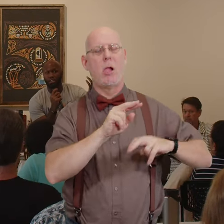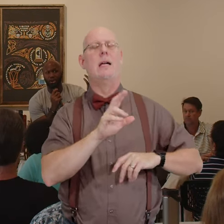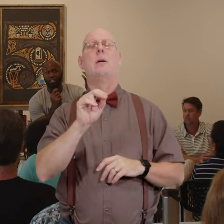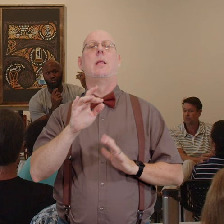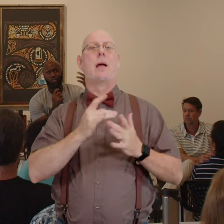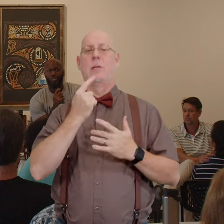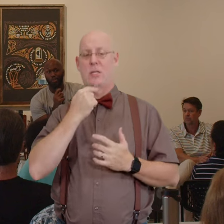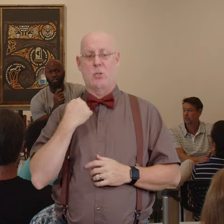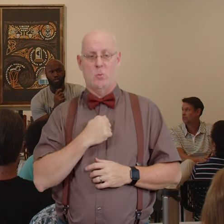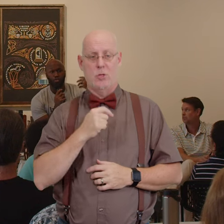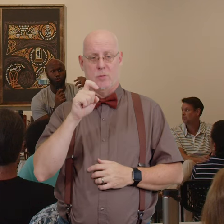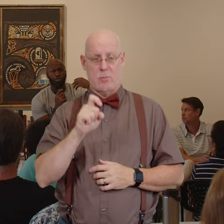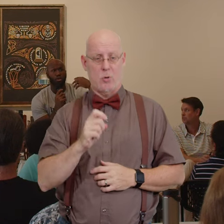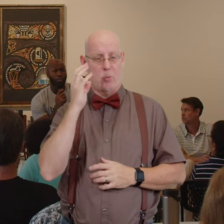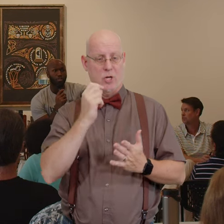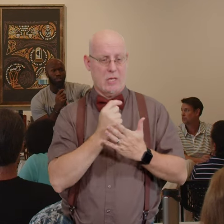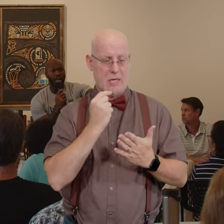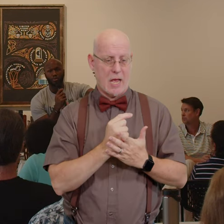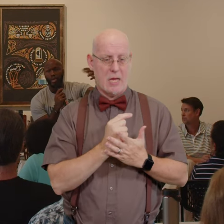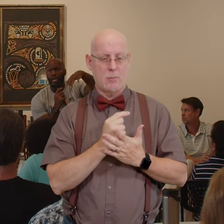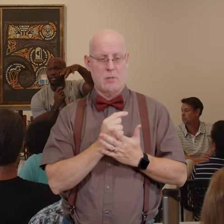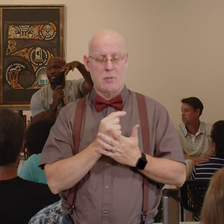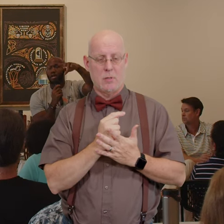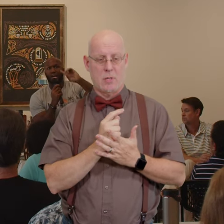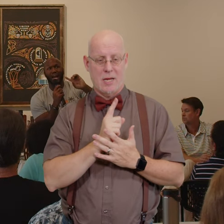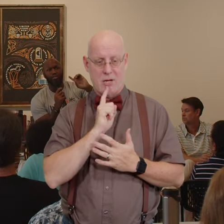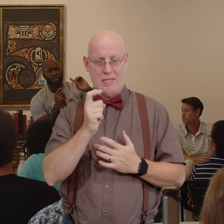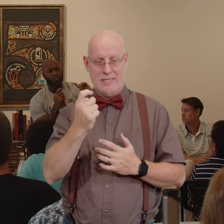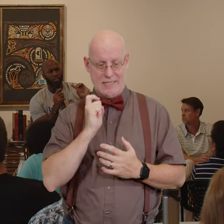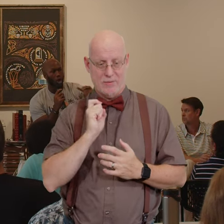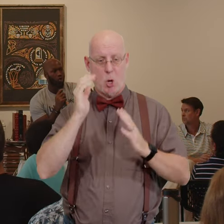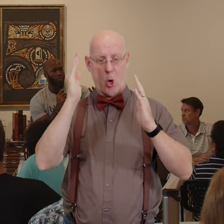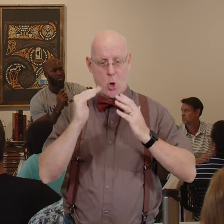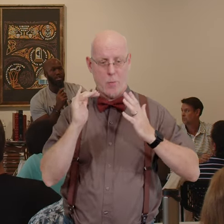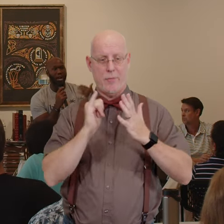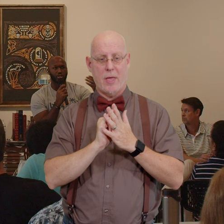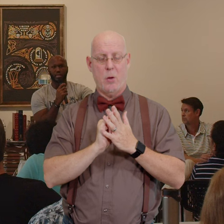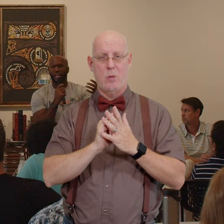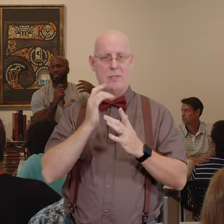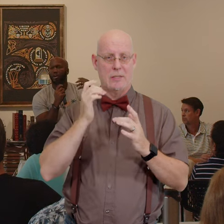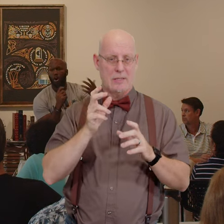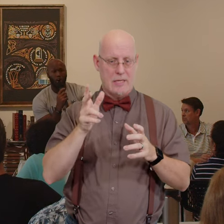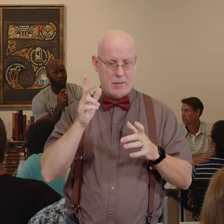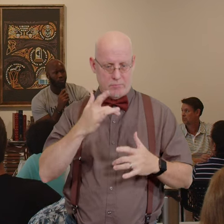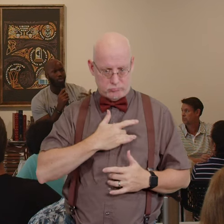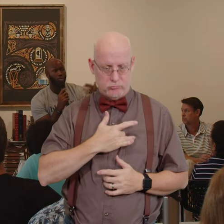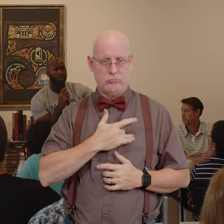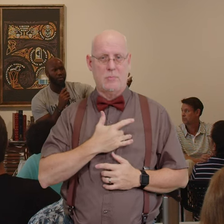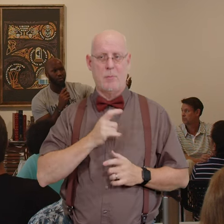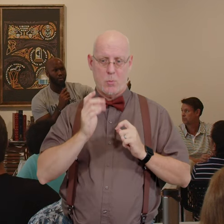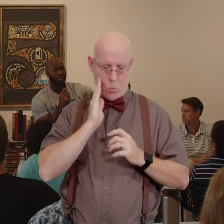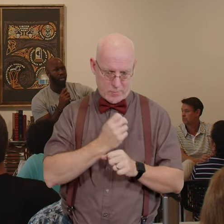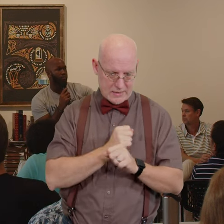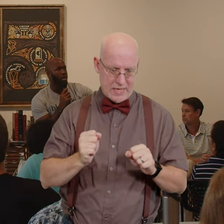the thing about it is the Bible still calls us to preach the gospel, and it actually gives us hope that it will actually land on hearts and there will